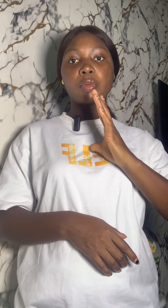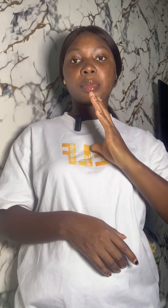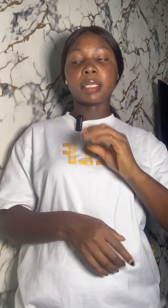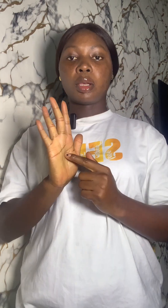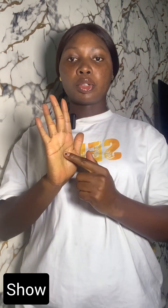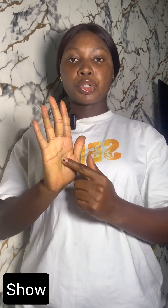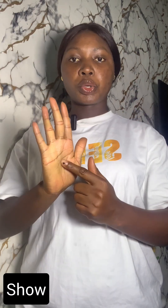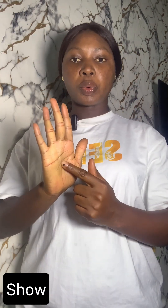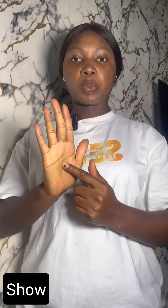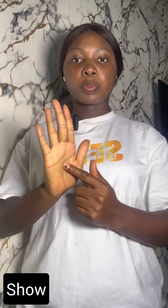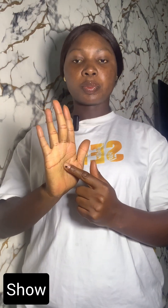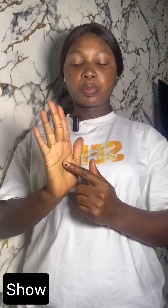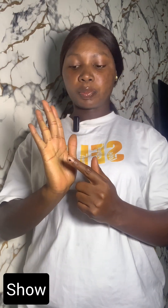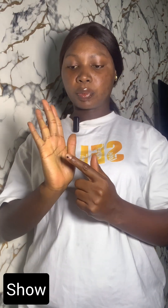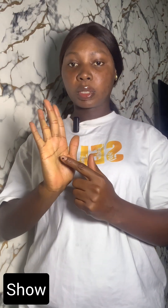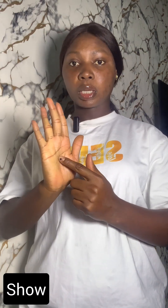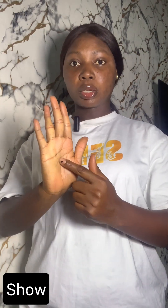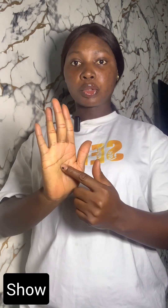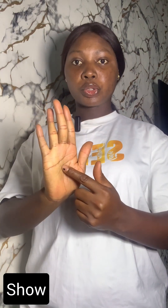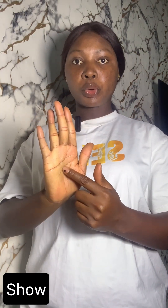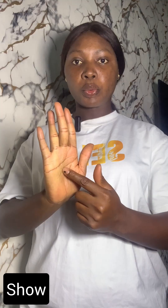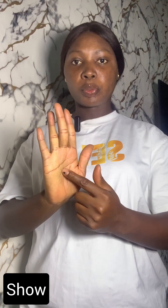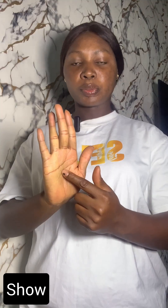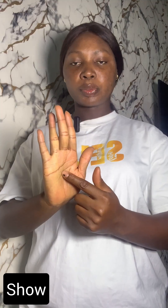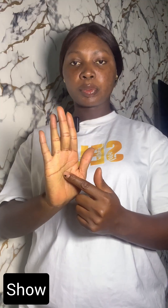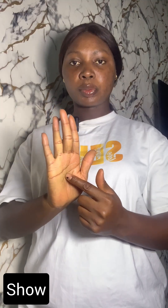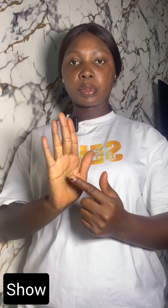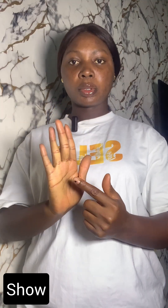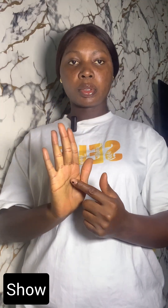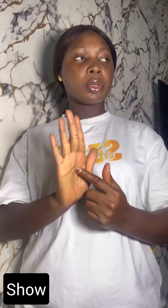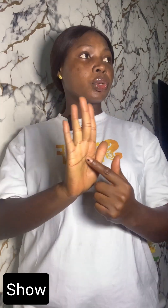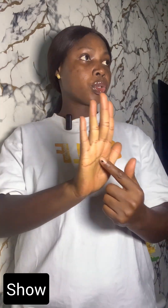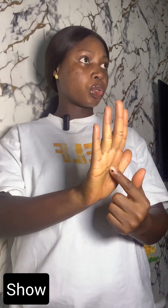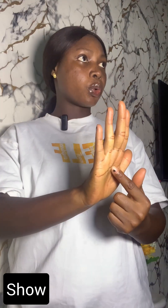woman. Show, show, show,